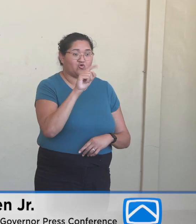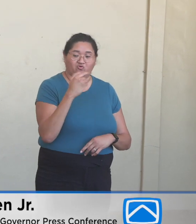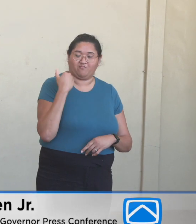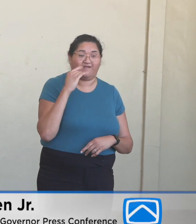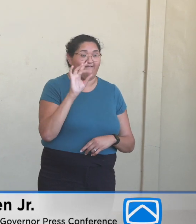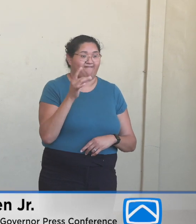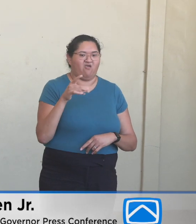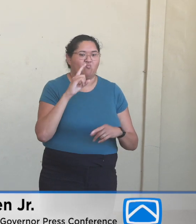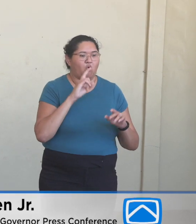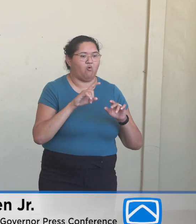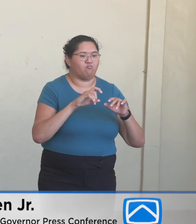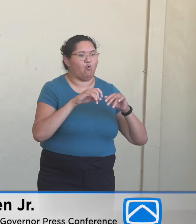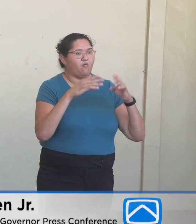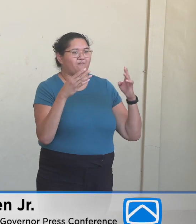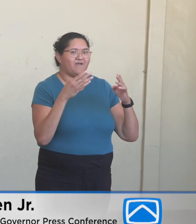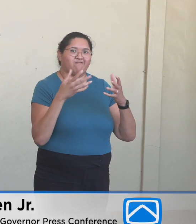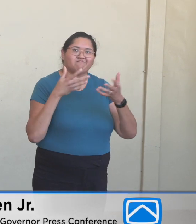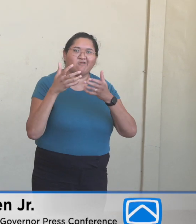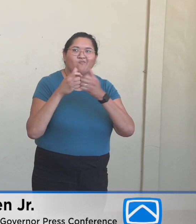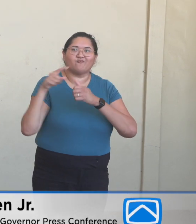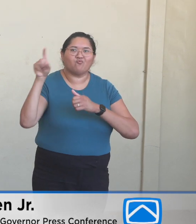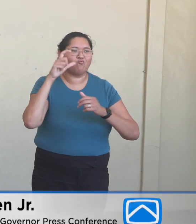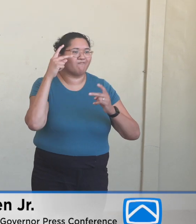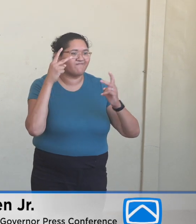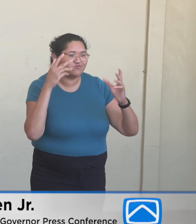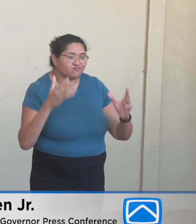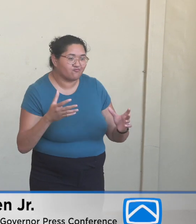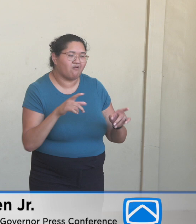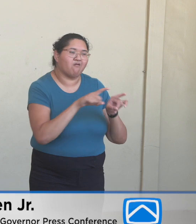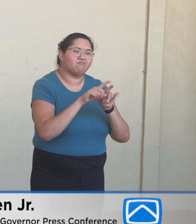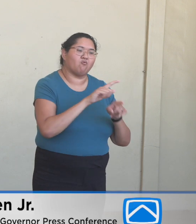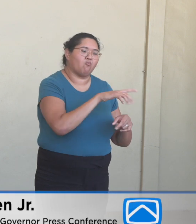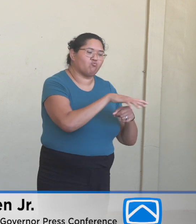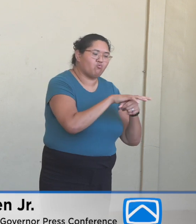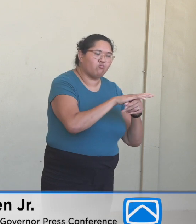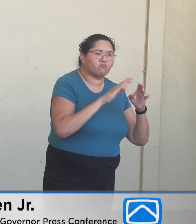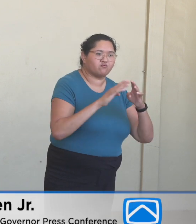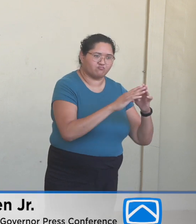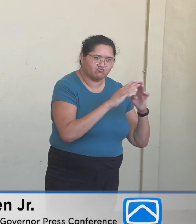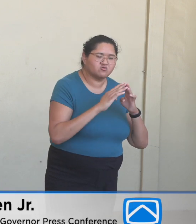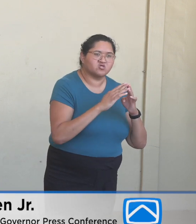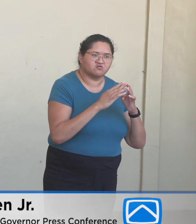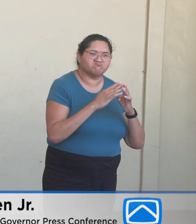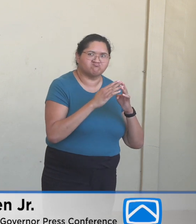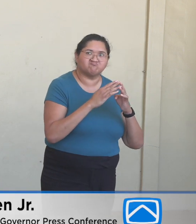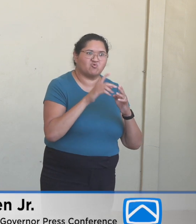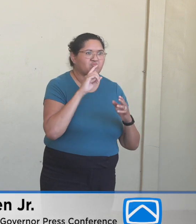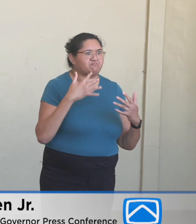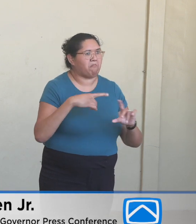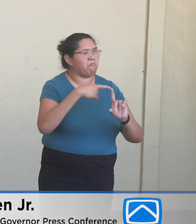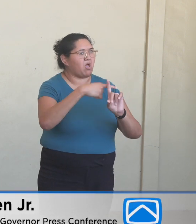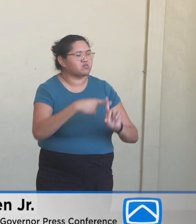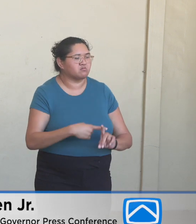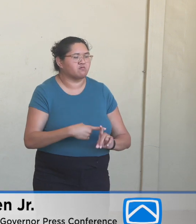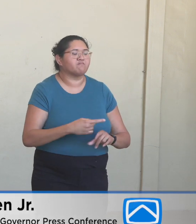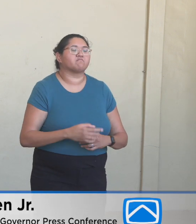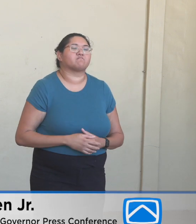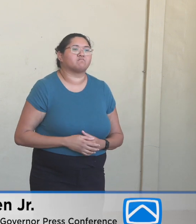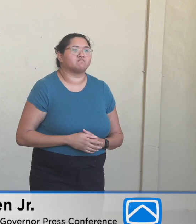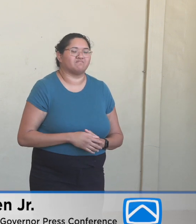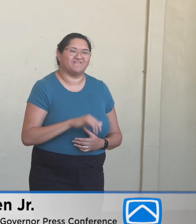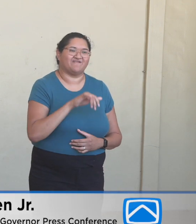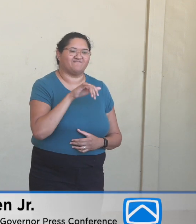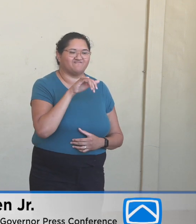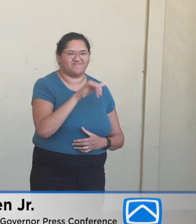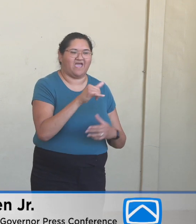opening. The interaction between our visitors and our local community has been positive, and that also went